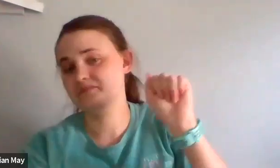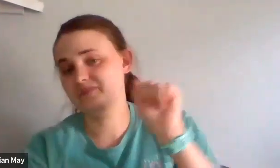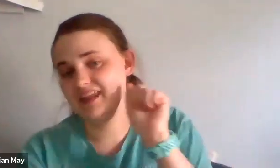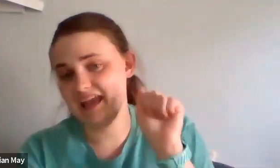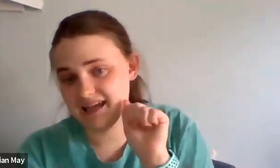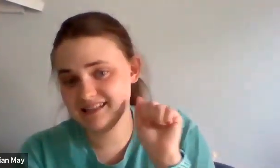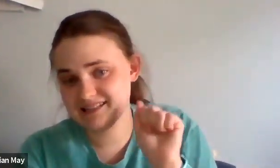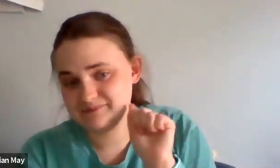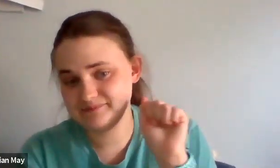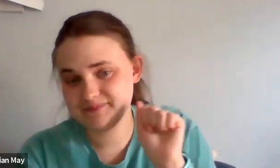Aunt.